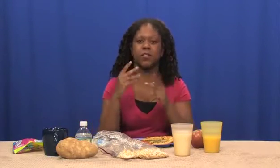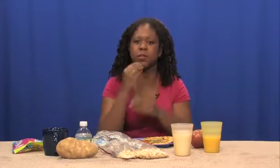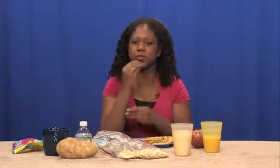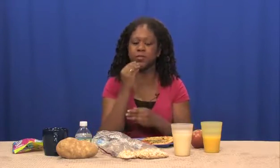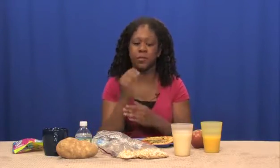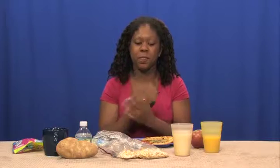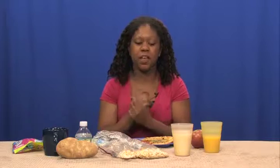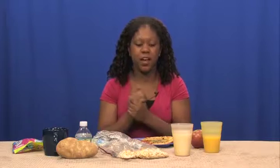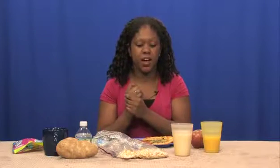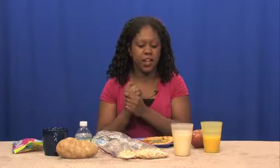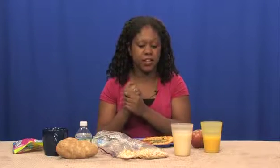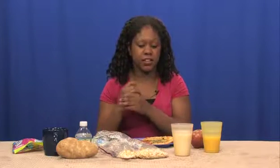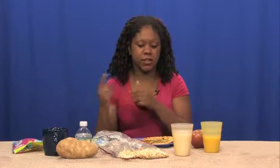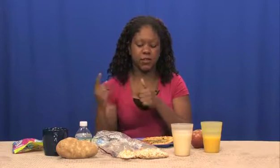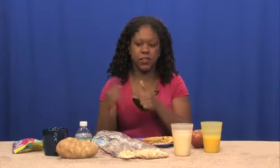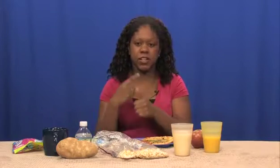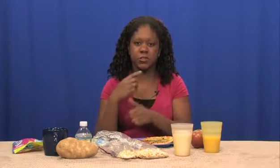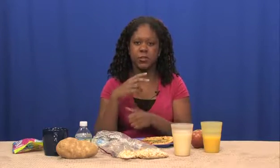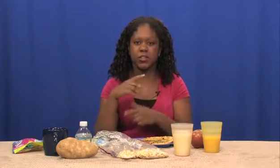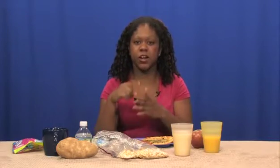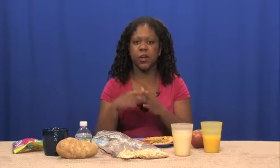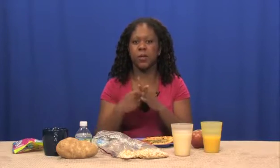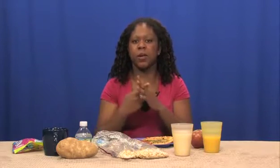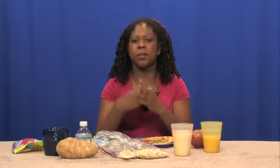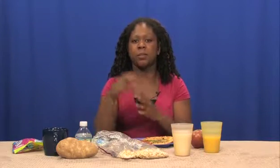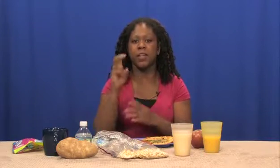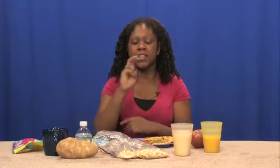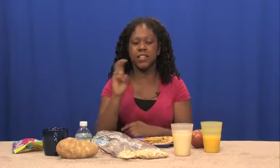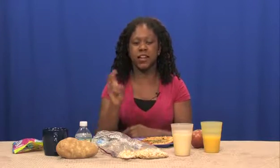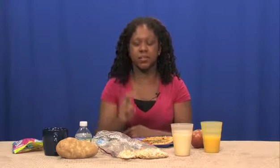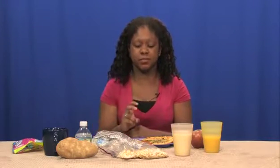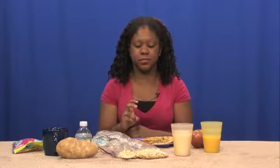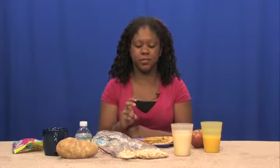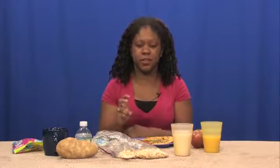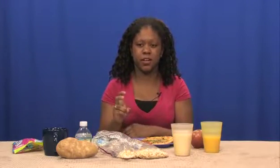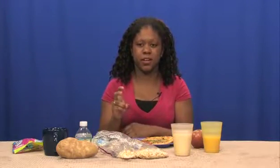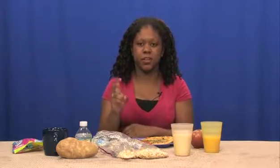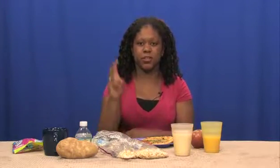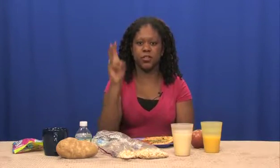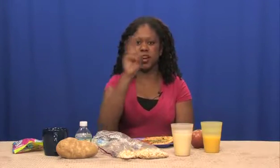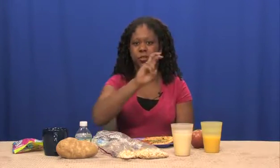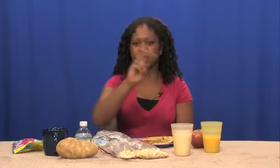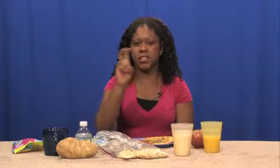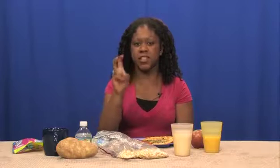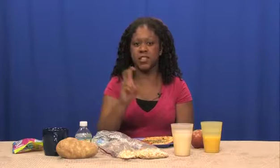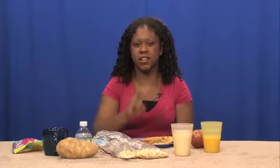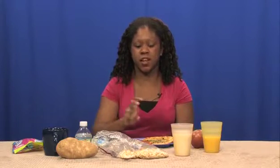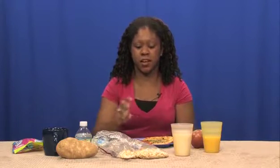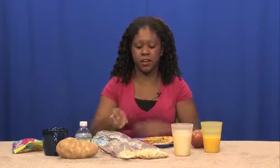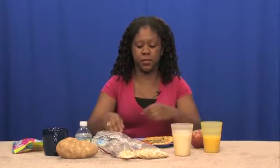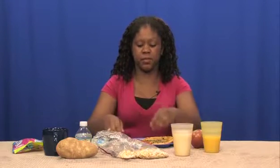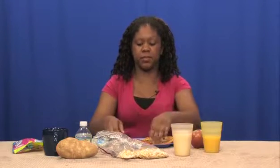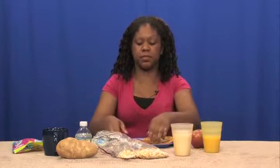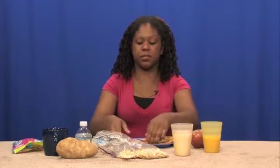food. Let's see, first we'll start with pizza. Just draw 2 Z's in the air.